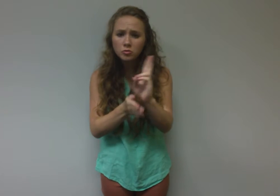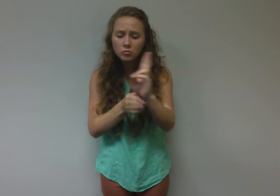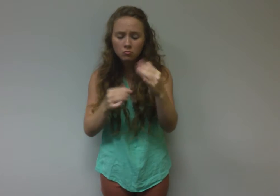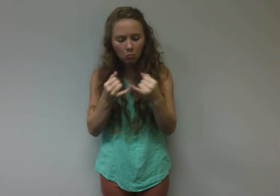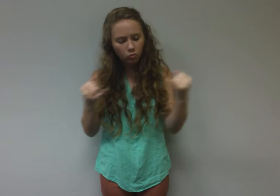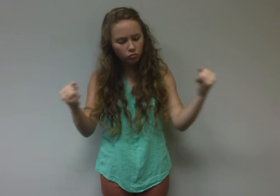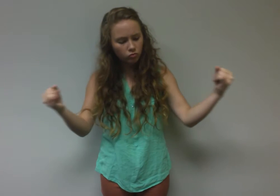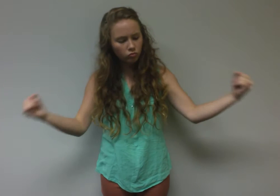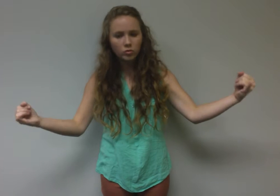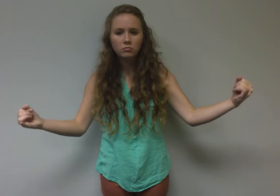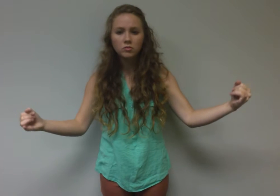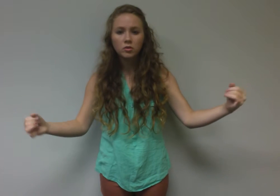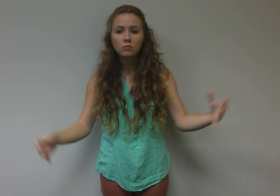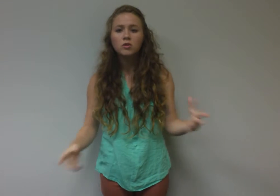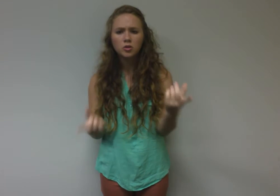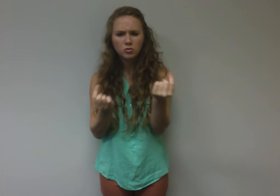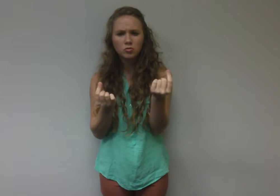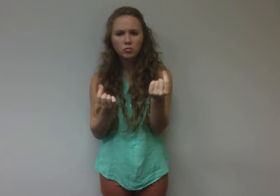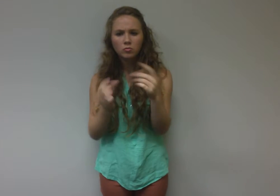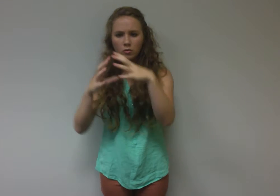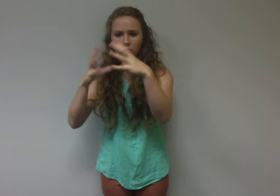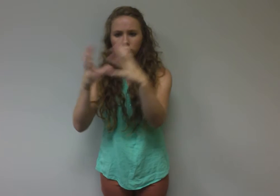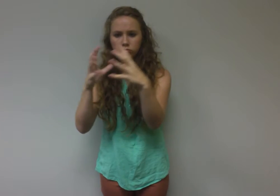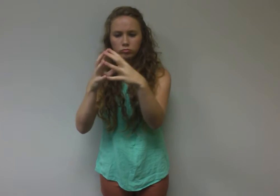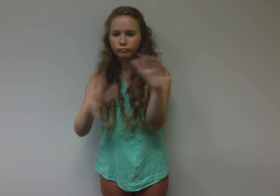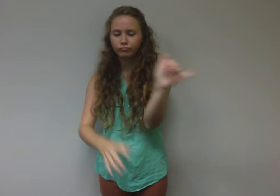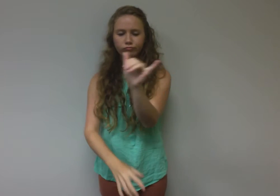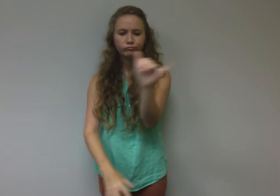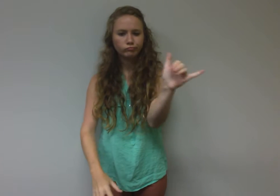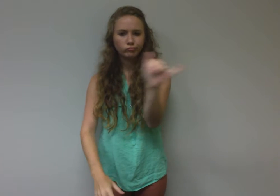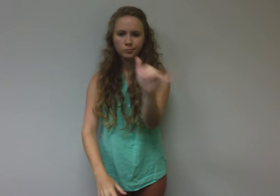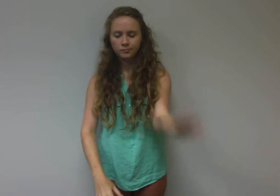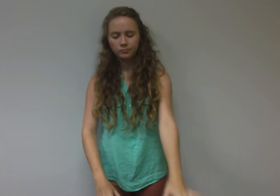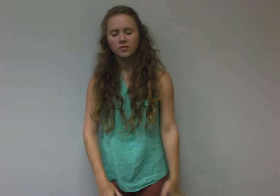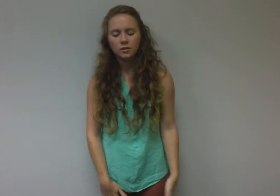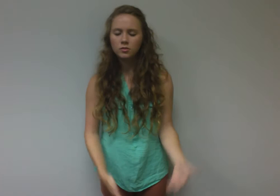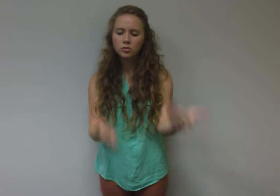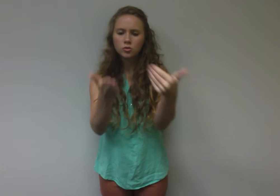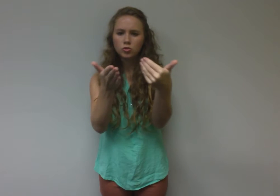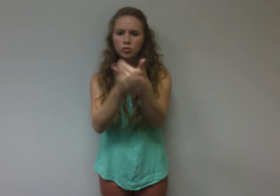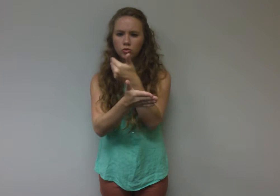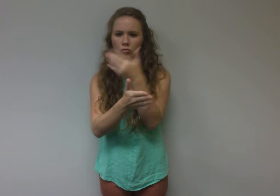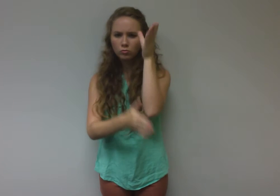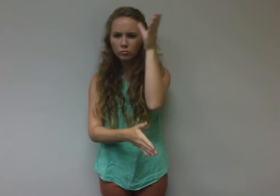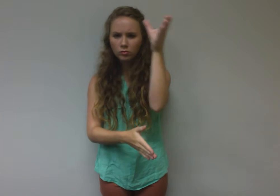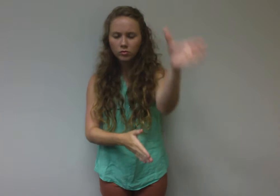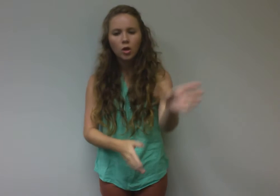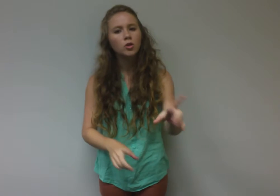you could do it with the circles as well. So 8 plus 7 is 15. So this is a new thing you're going to learn right now. You don't write the whole 15 down here. You